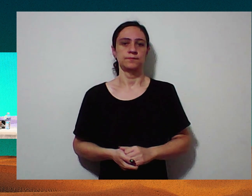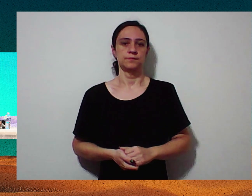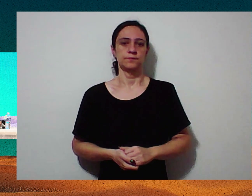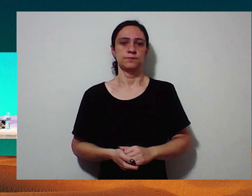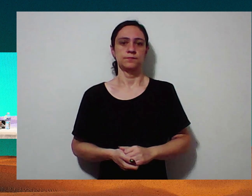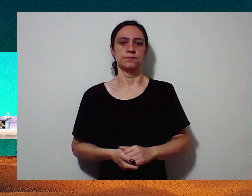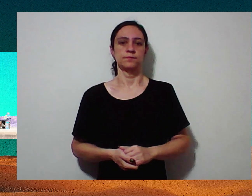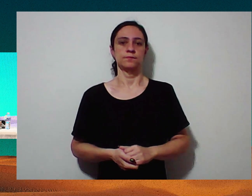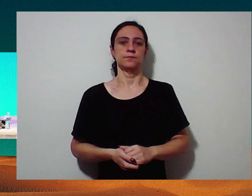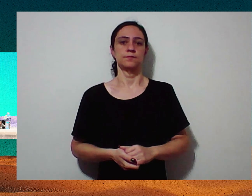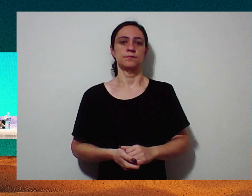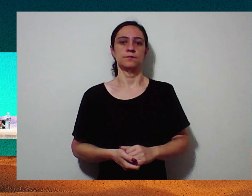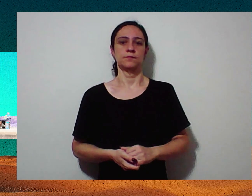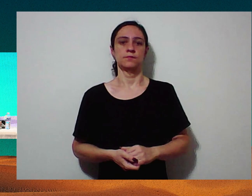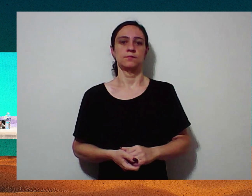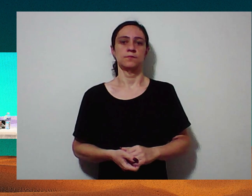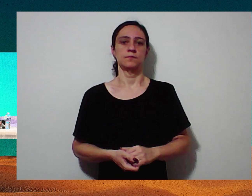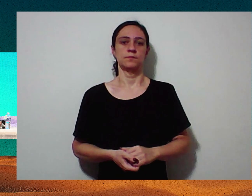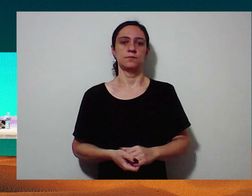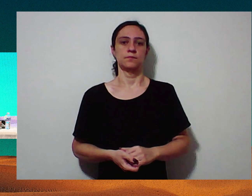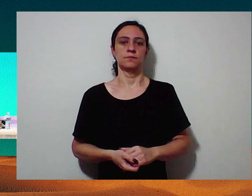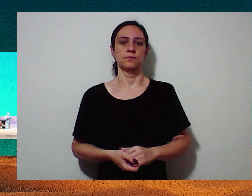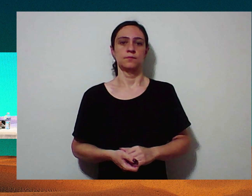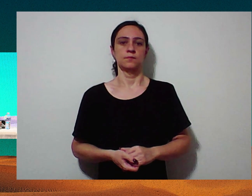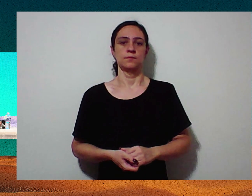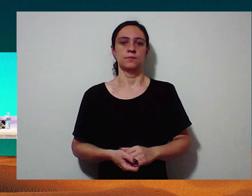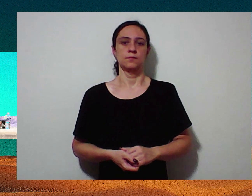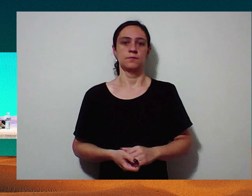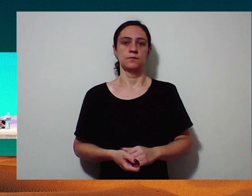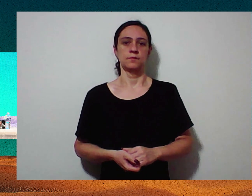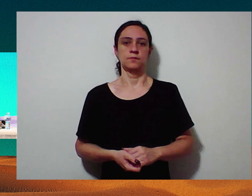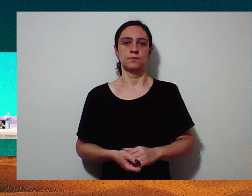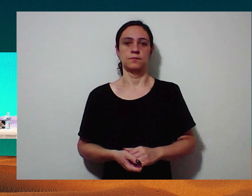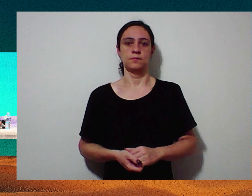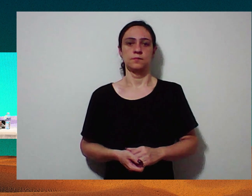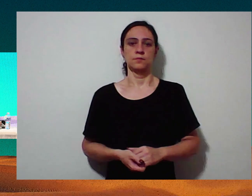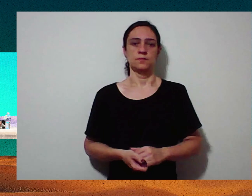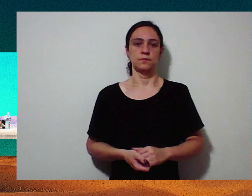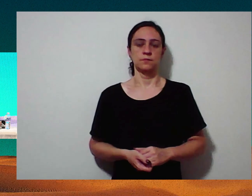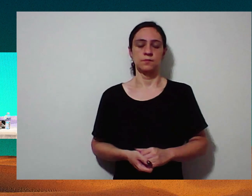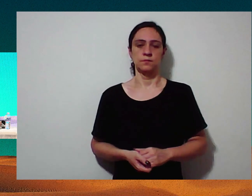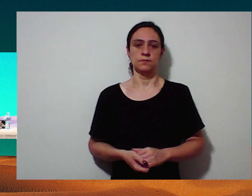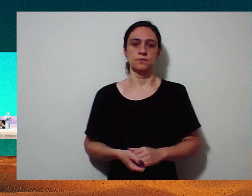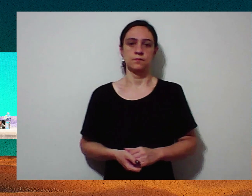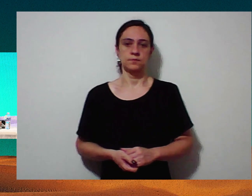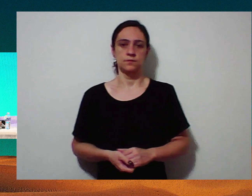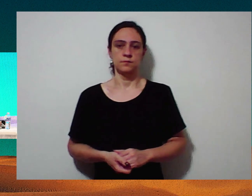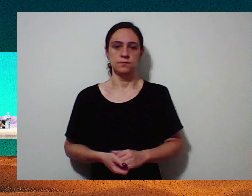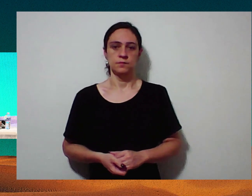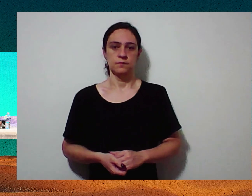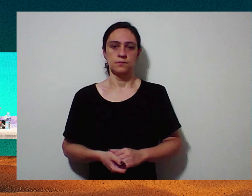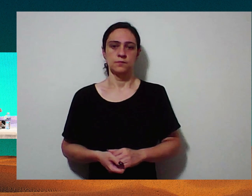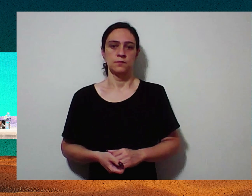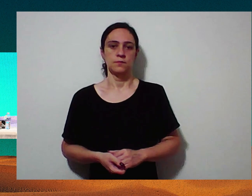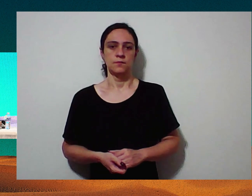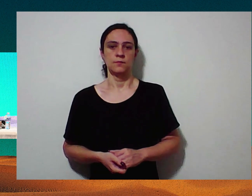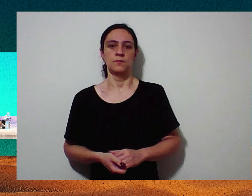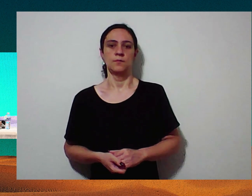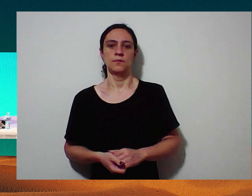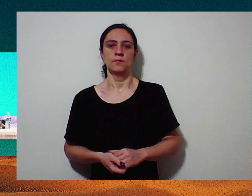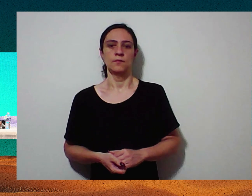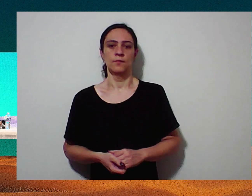toda desobediência será varrida desse universo. Everyone who is not under the authority of God, in this case Christ, will be wiped